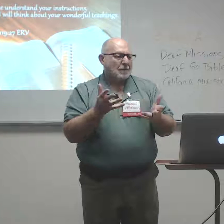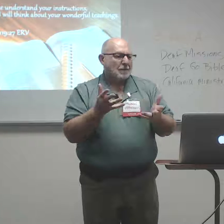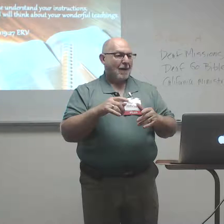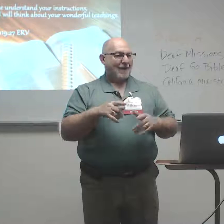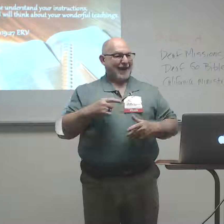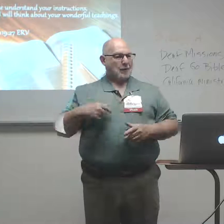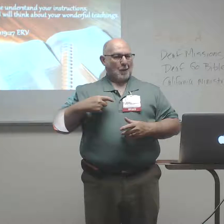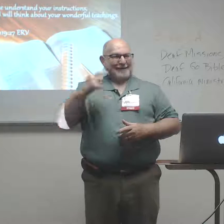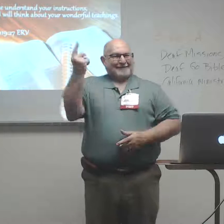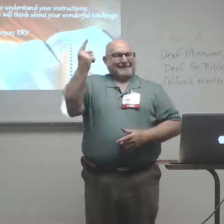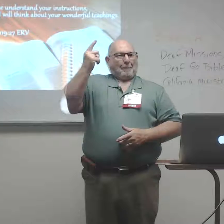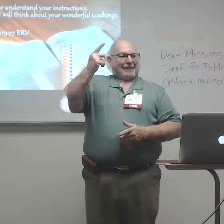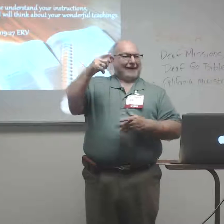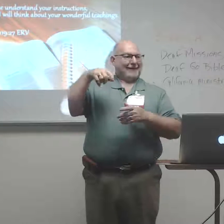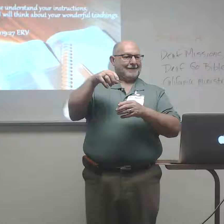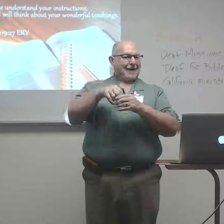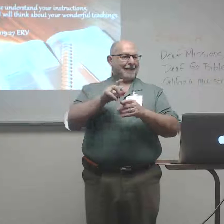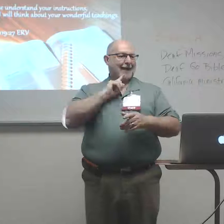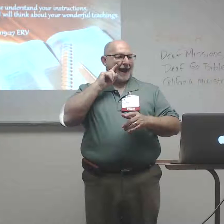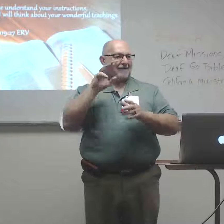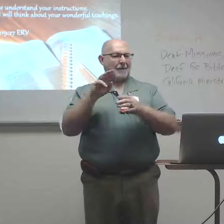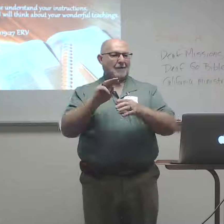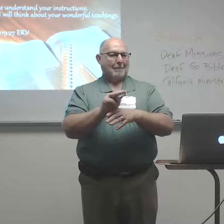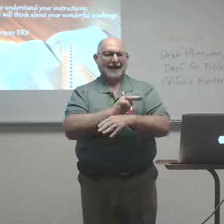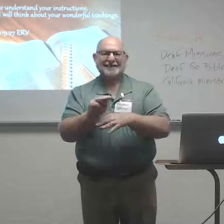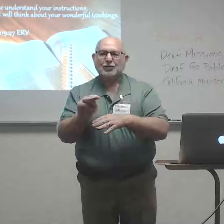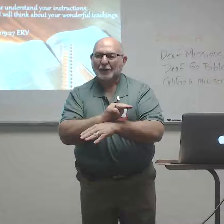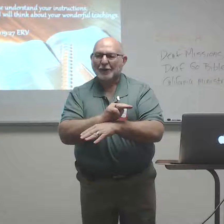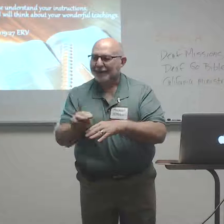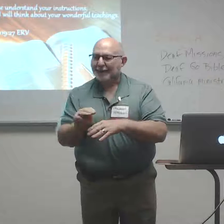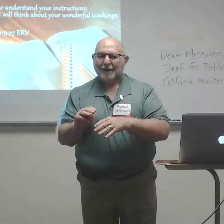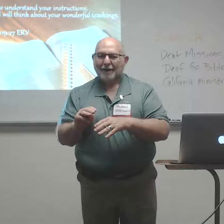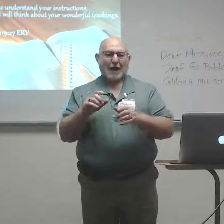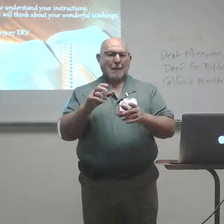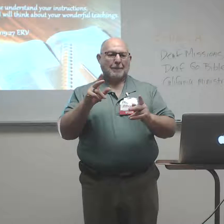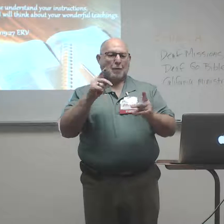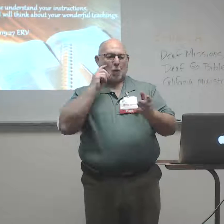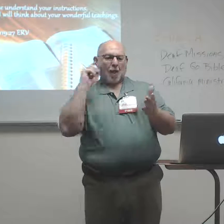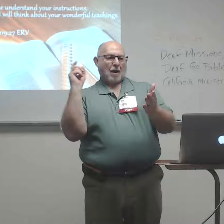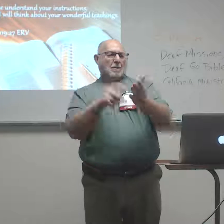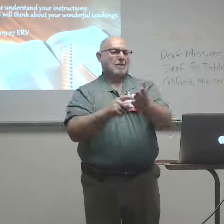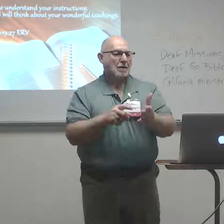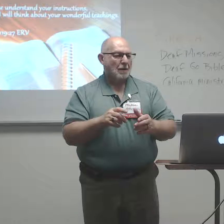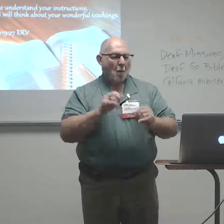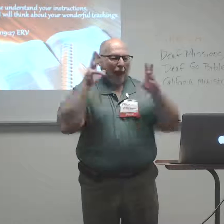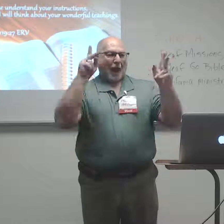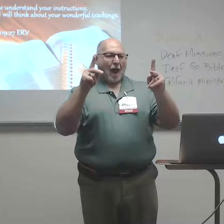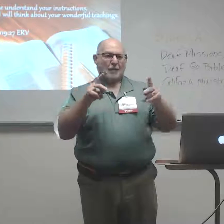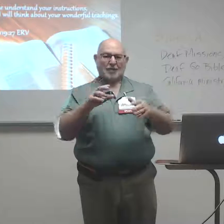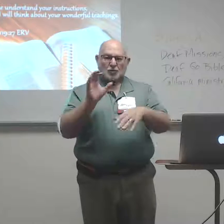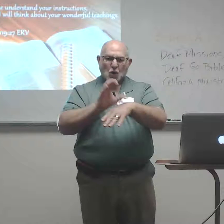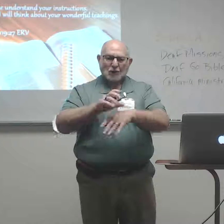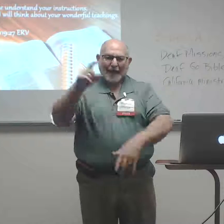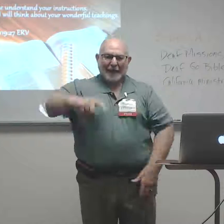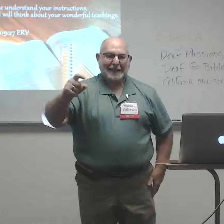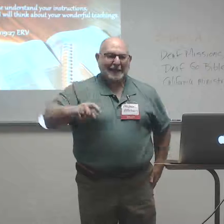just seeing deafness, and they're seeing something about that. Maybe something we do involves deaf